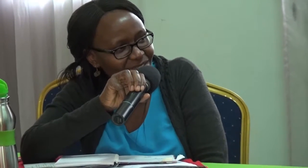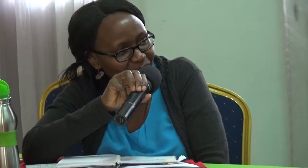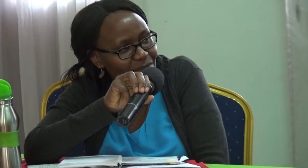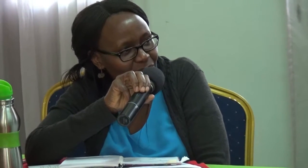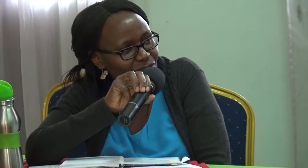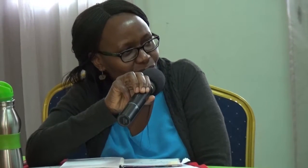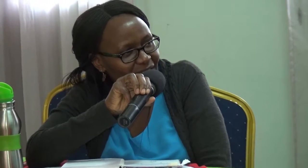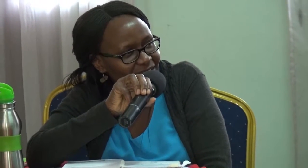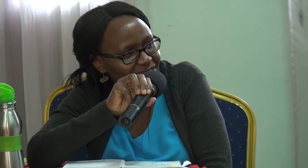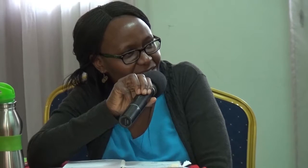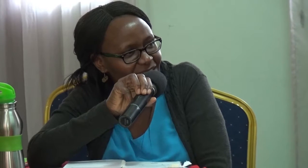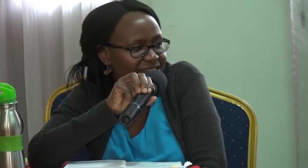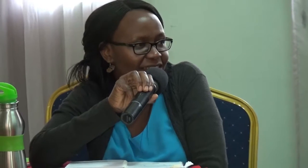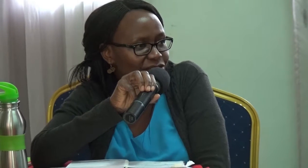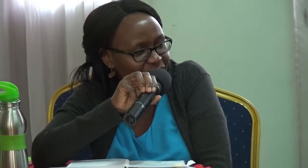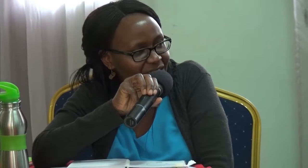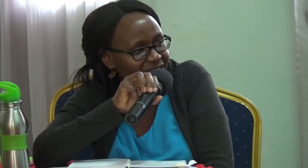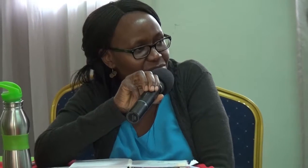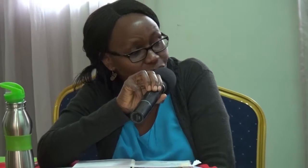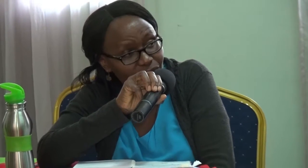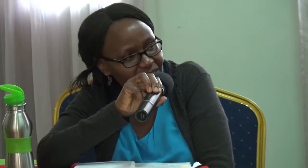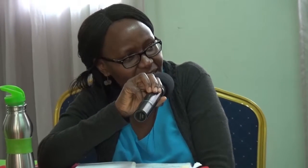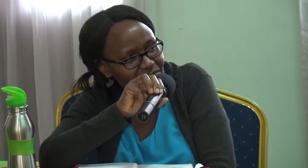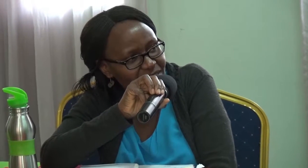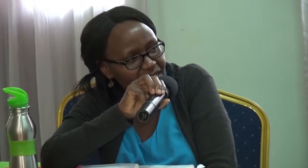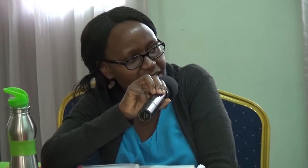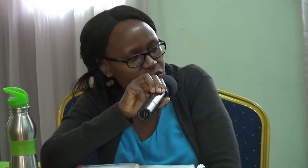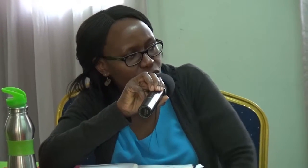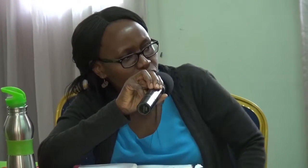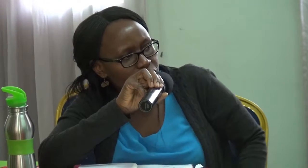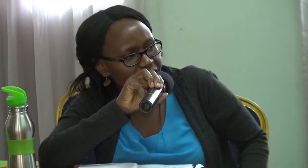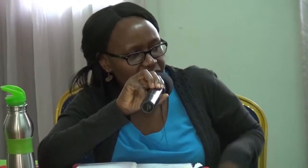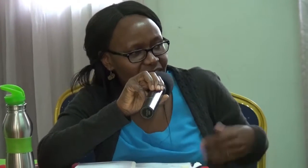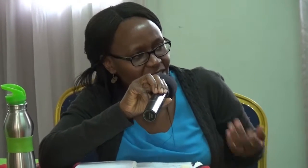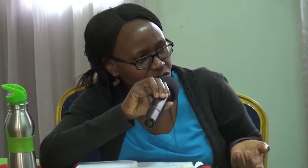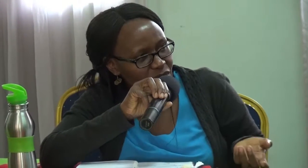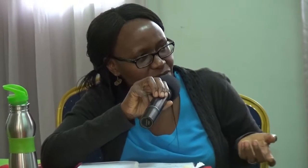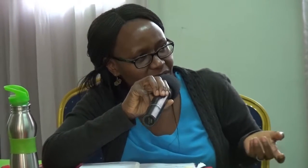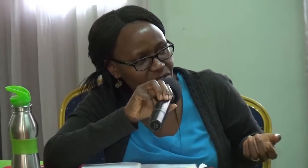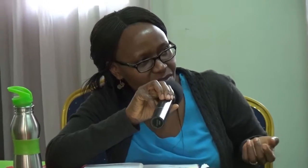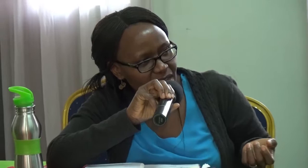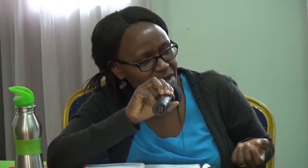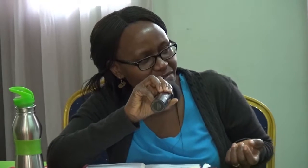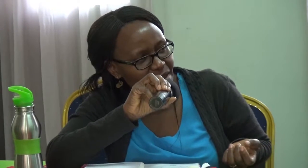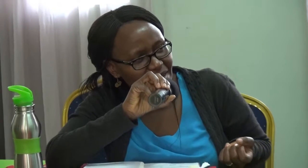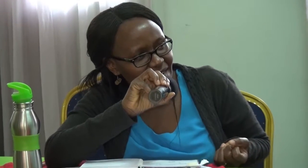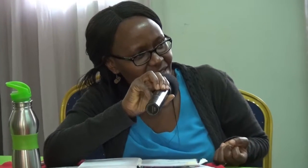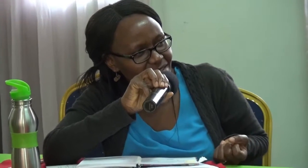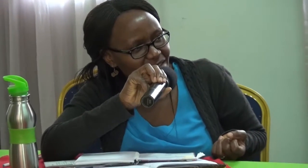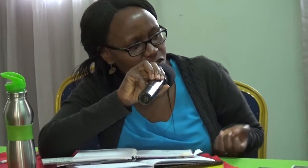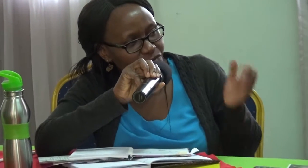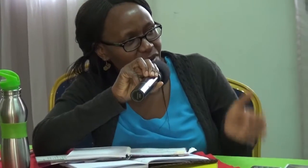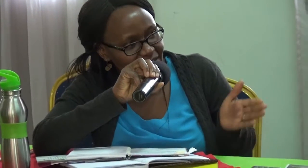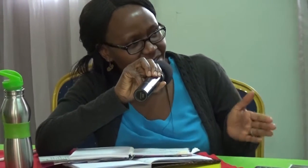cost becomes a bit too high. They'd rather not take them most of the time. So that is one of the reasons. I believe there are many